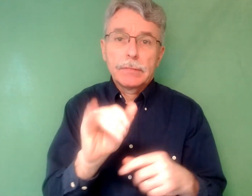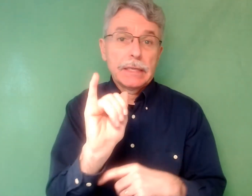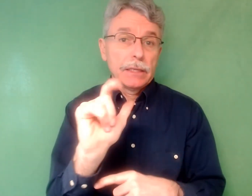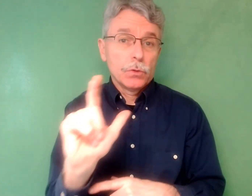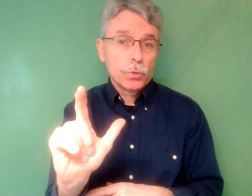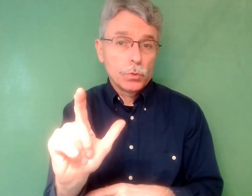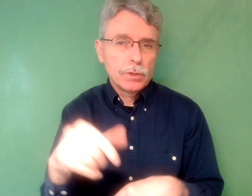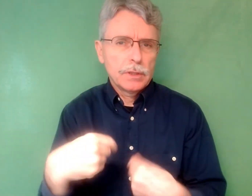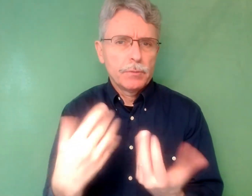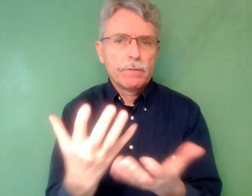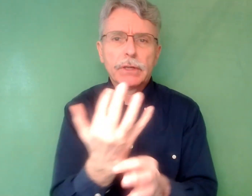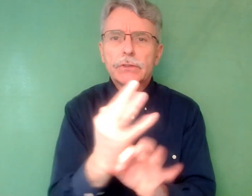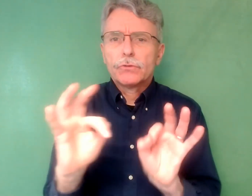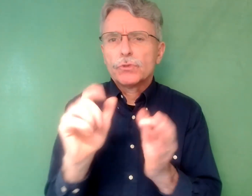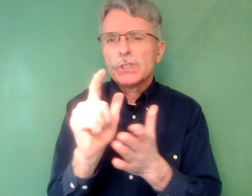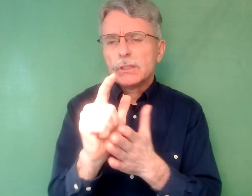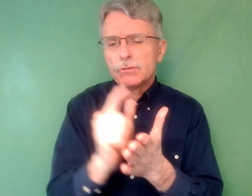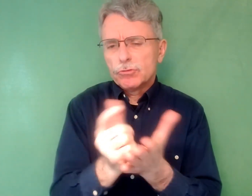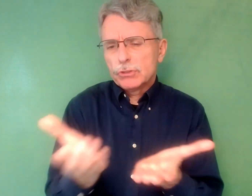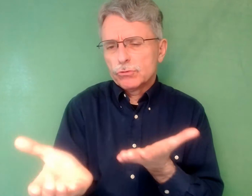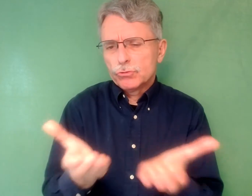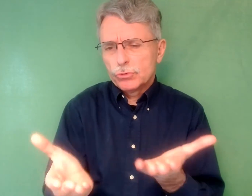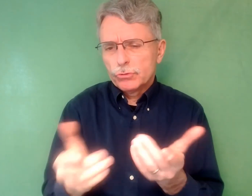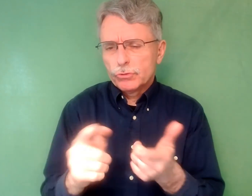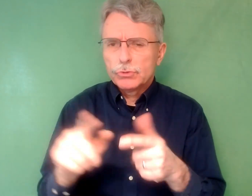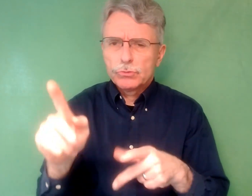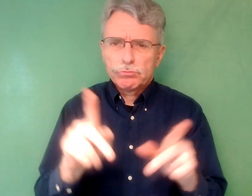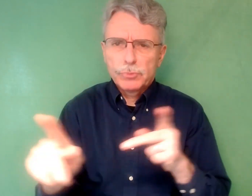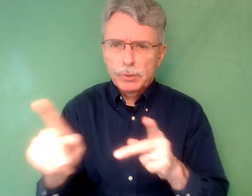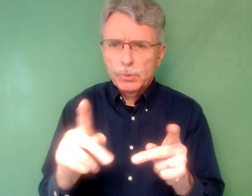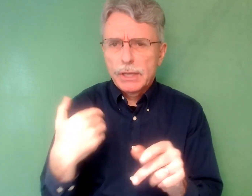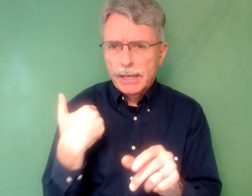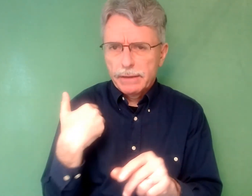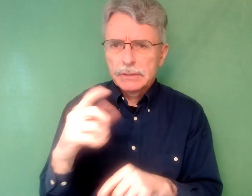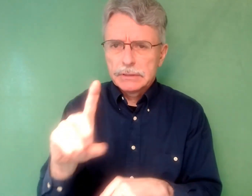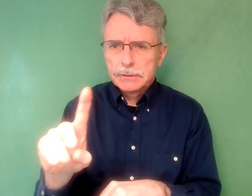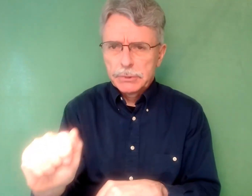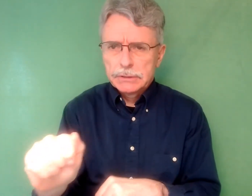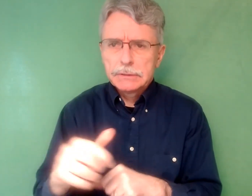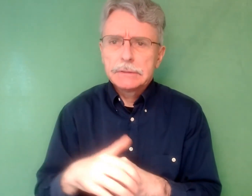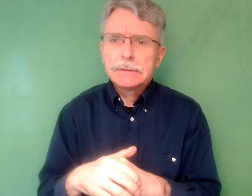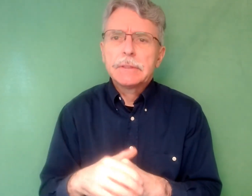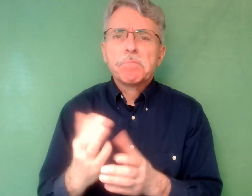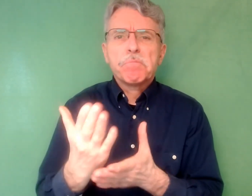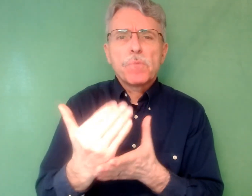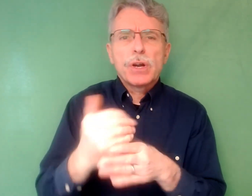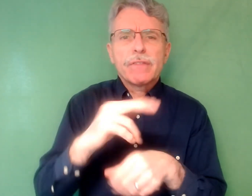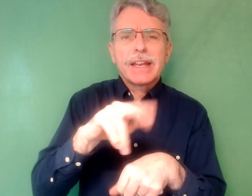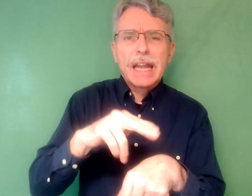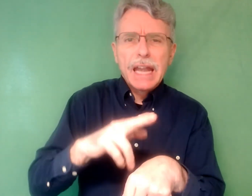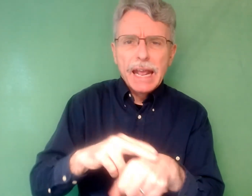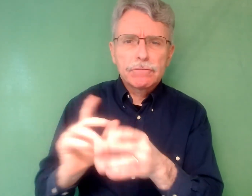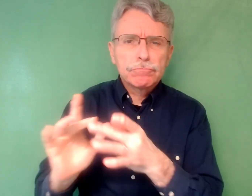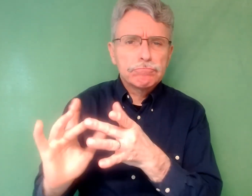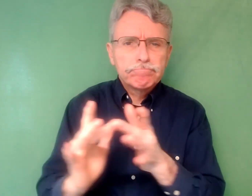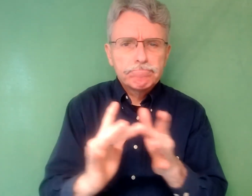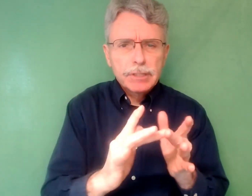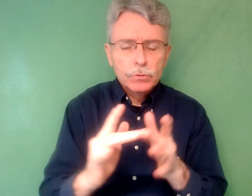care, and access to higher education. Mr. Taylor and Ms. Weisberg also provide training on the Americans with